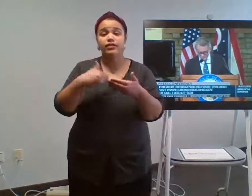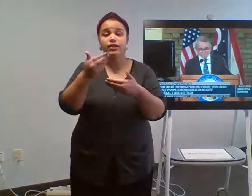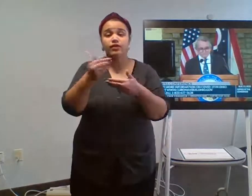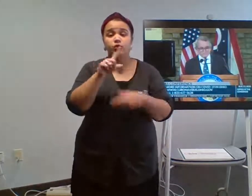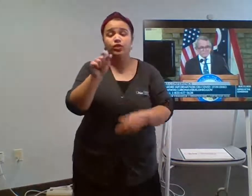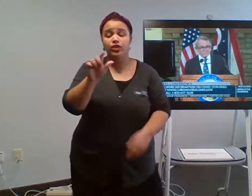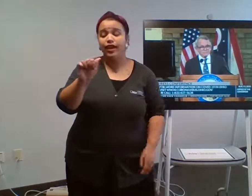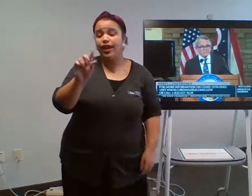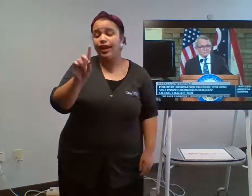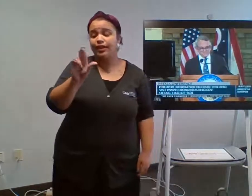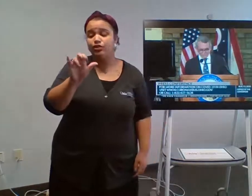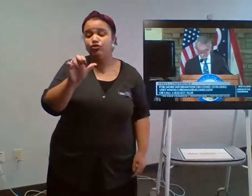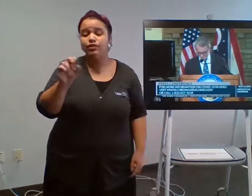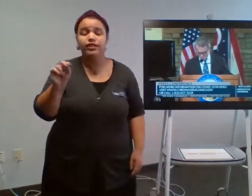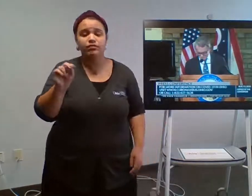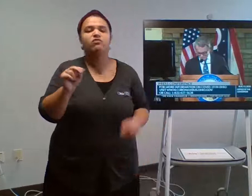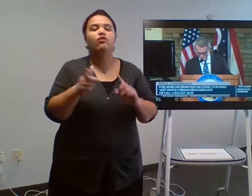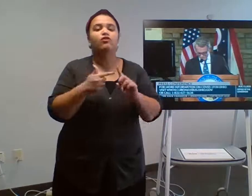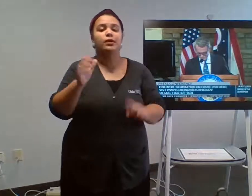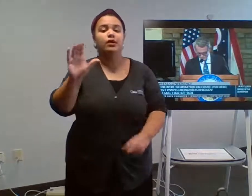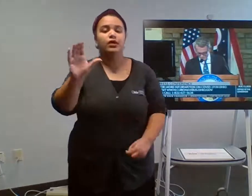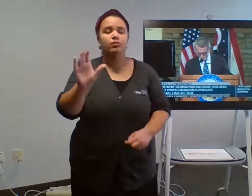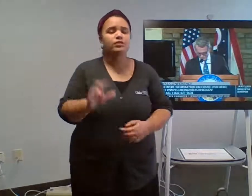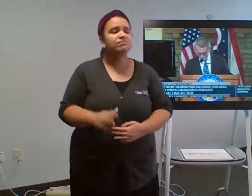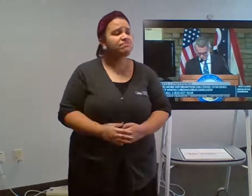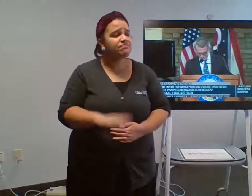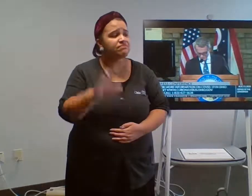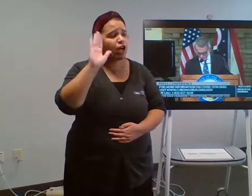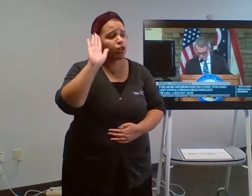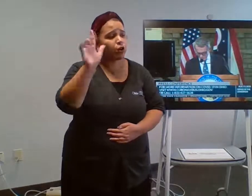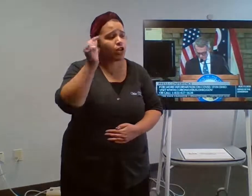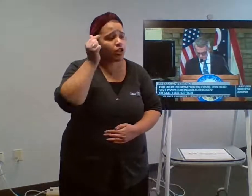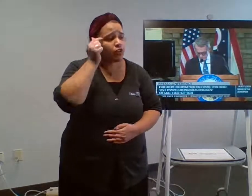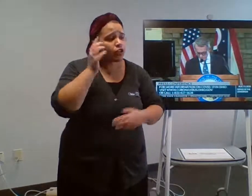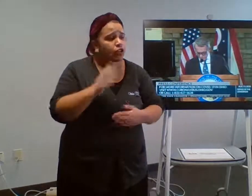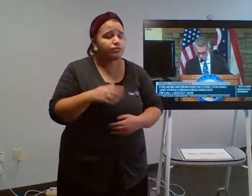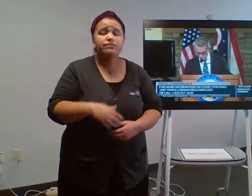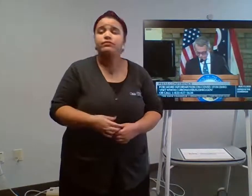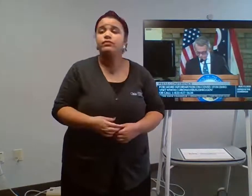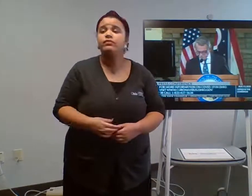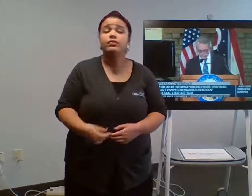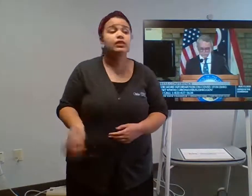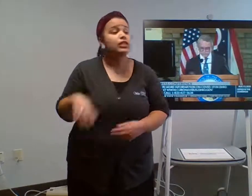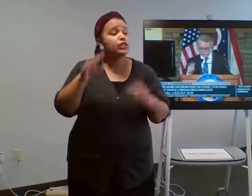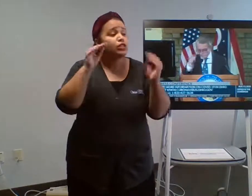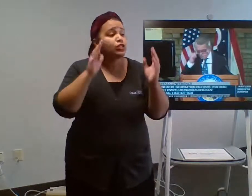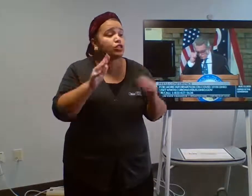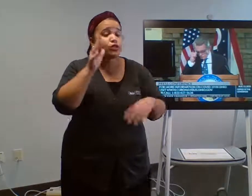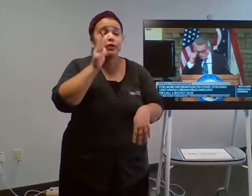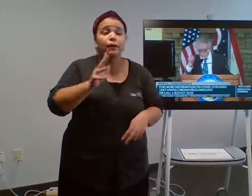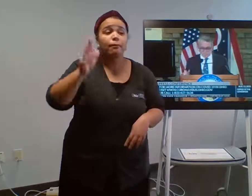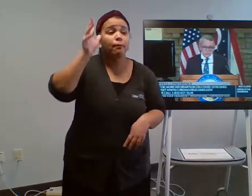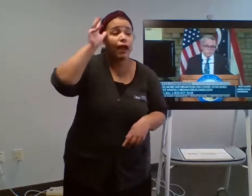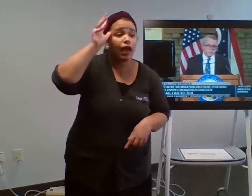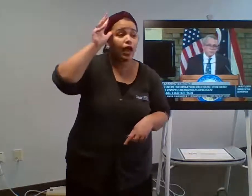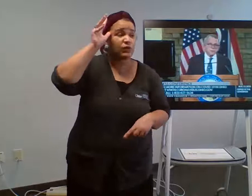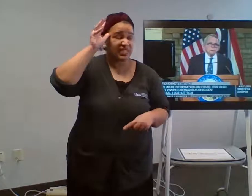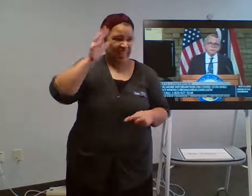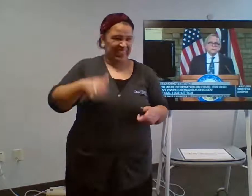Hi, Governor. I've heard from several teachers and parents in red counties who are concerned their schools are reopening